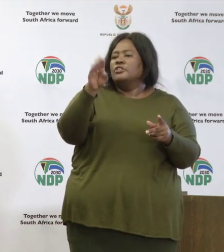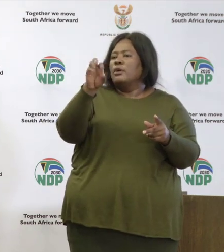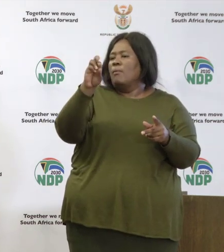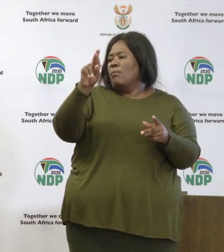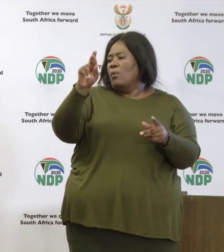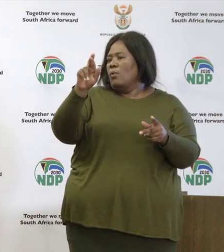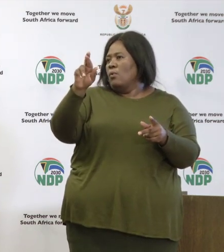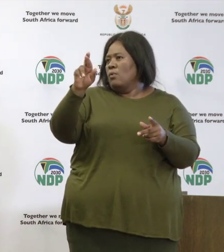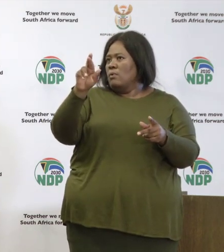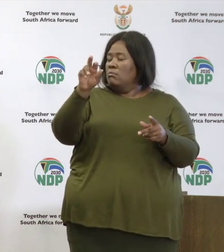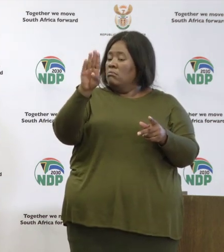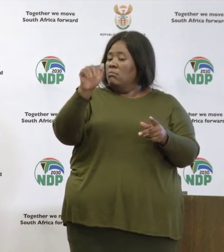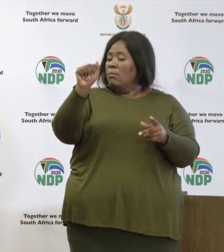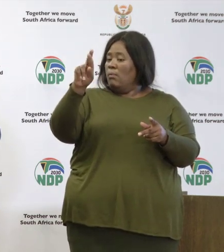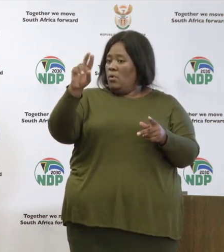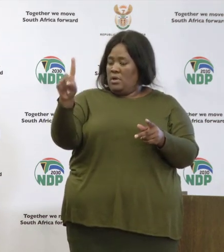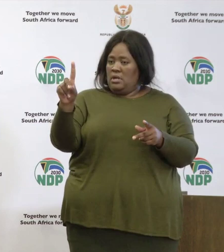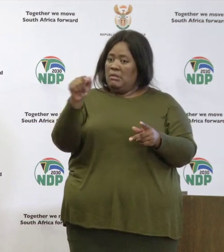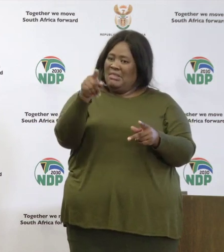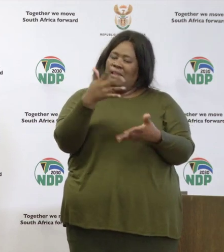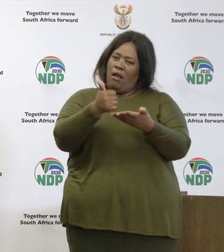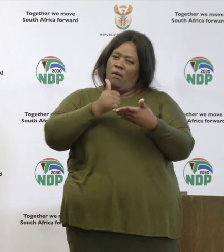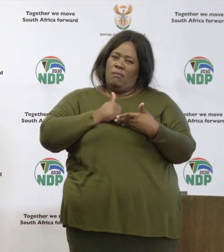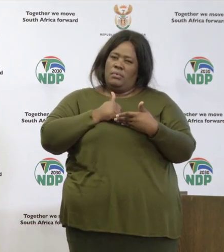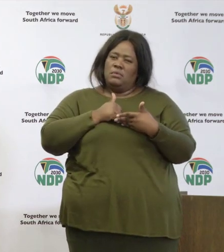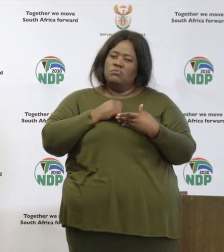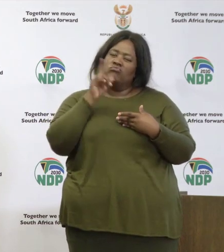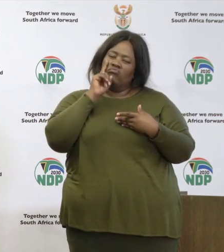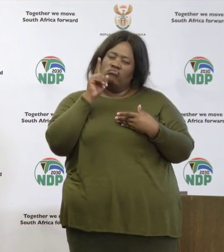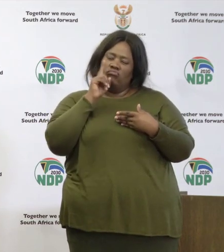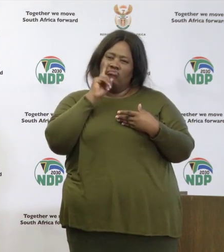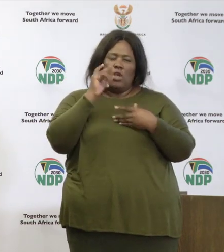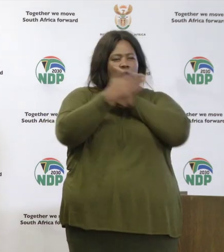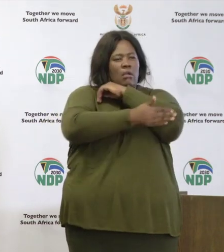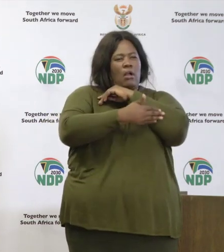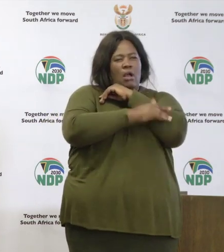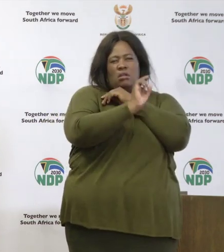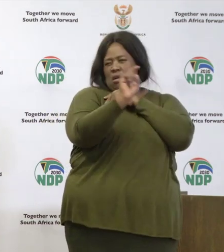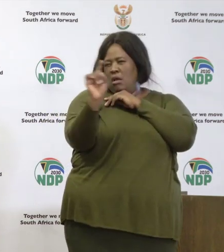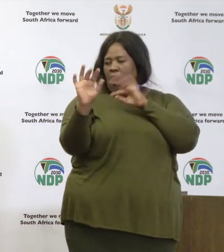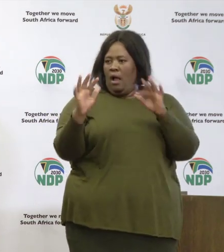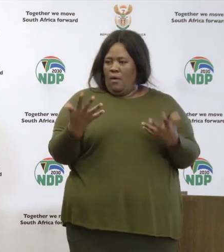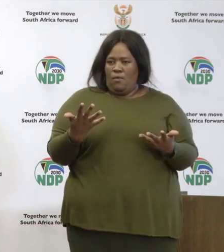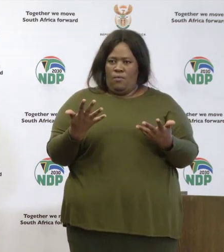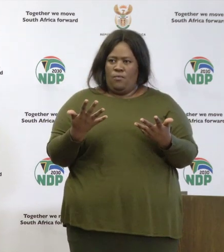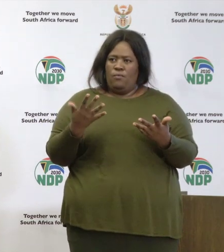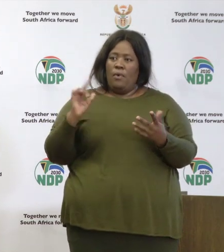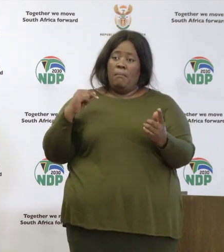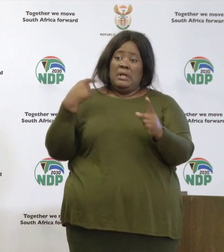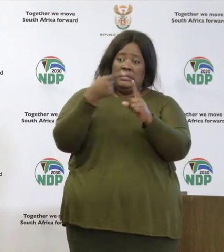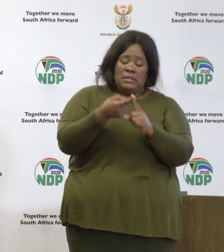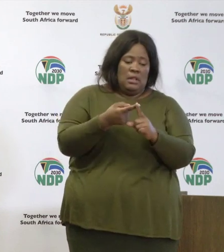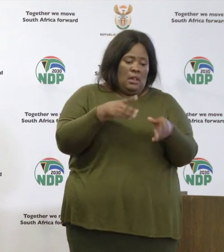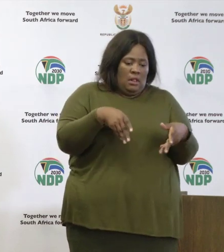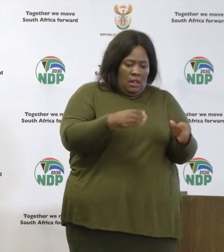about, which enables us actually to look into the whole country, including right up to street and